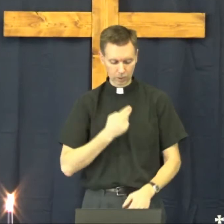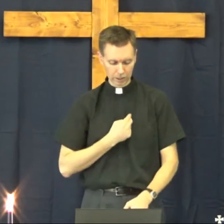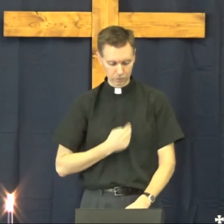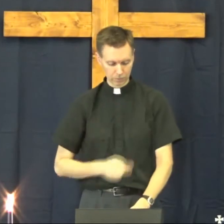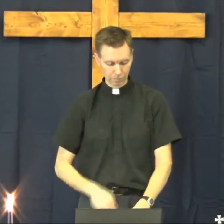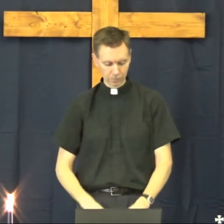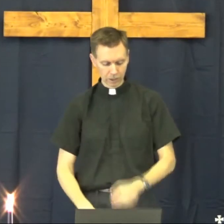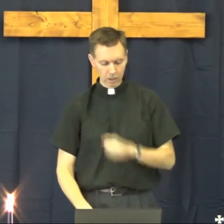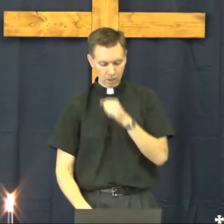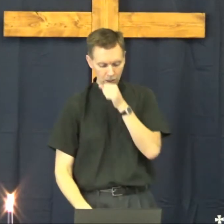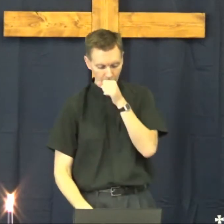us.